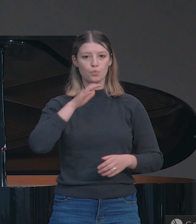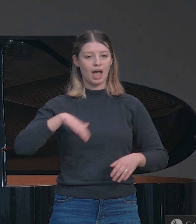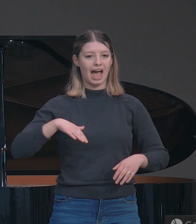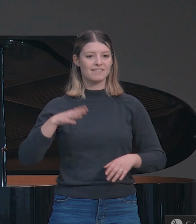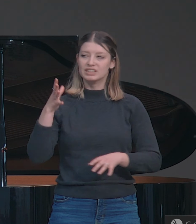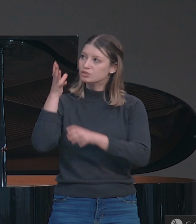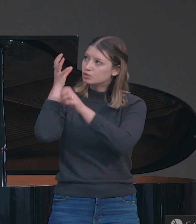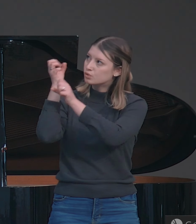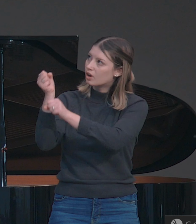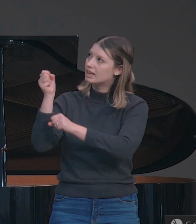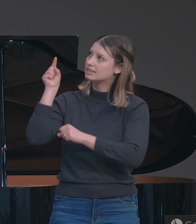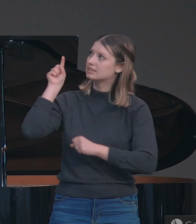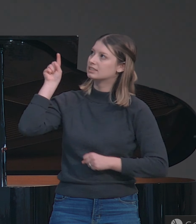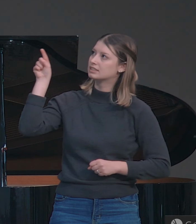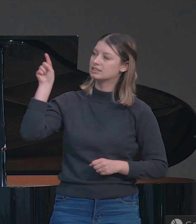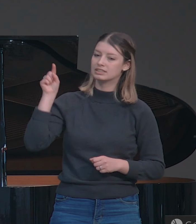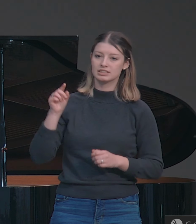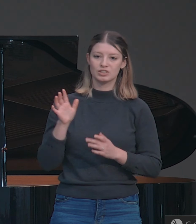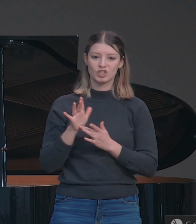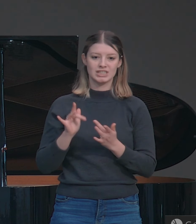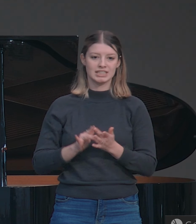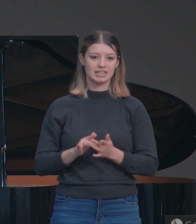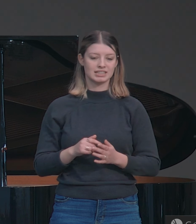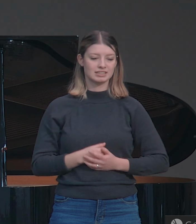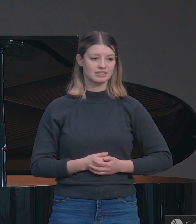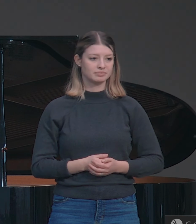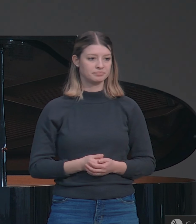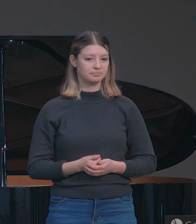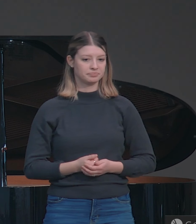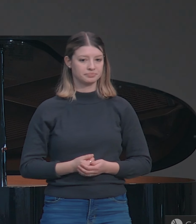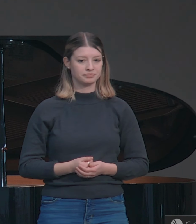placed their faith in Jesus